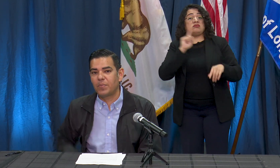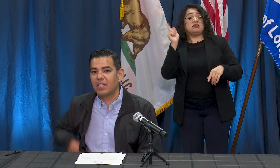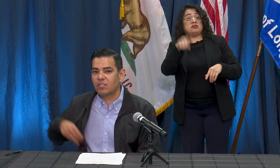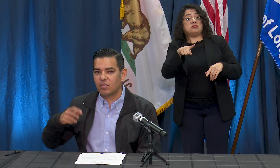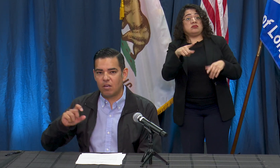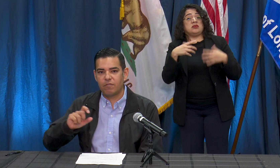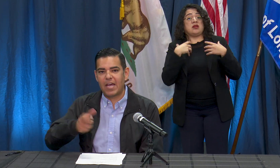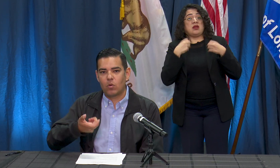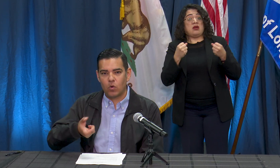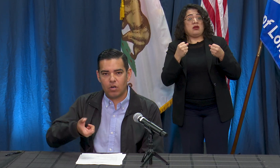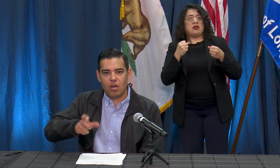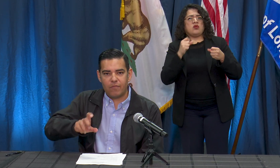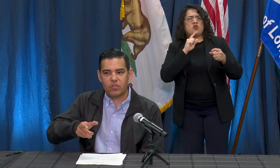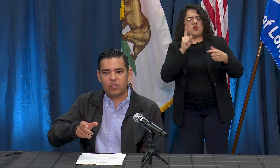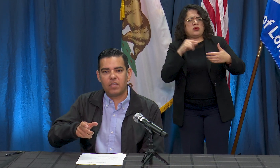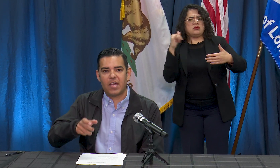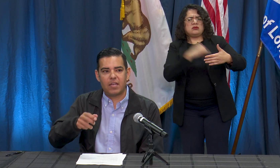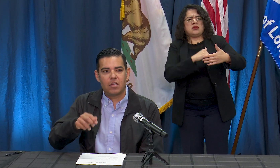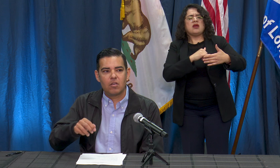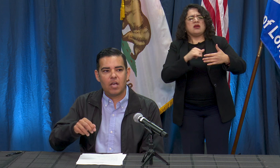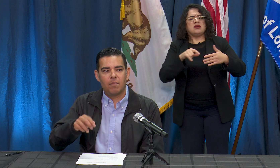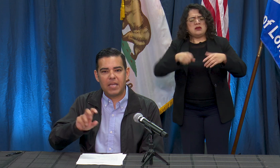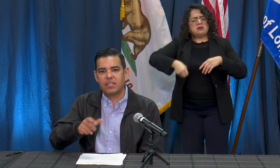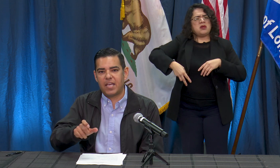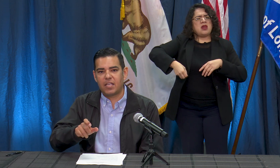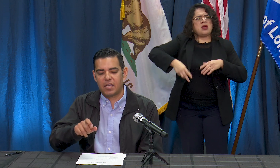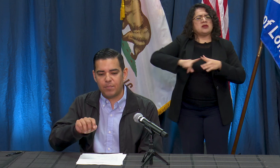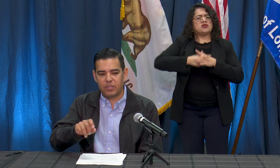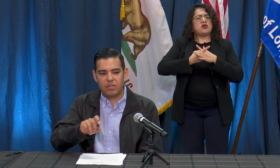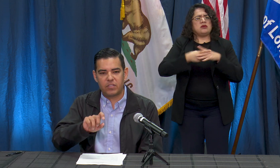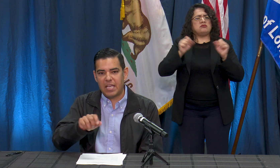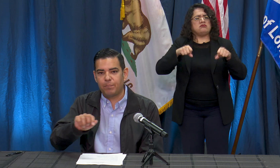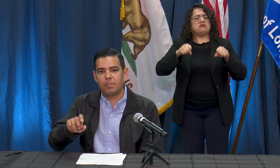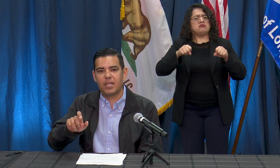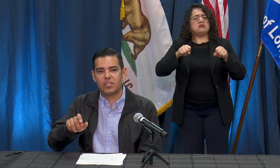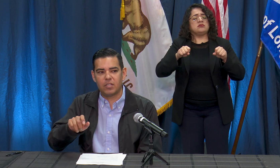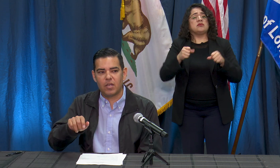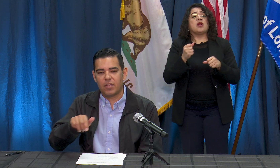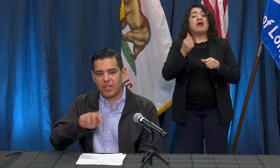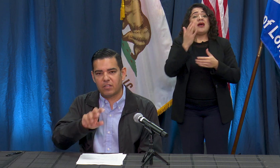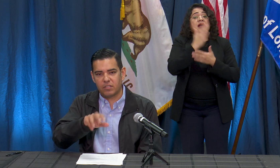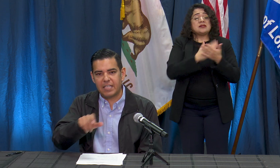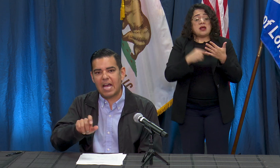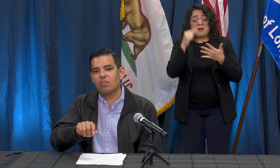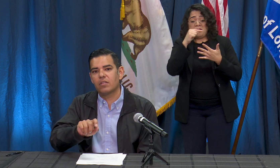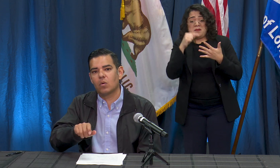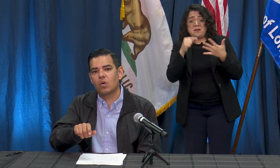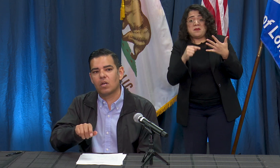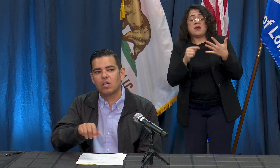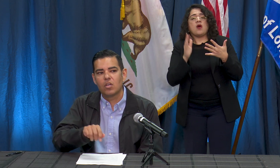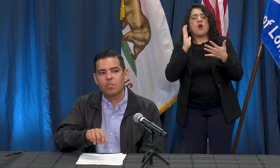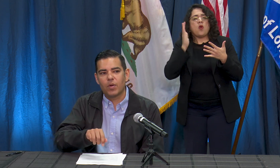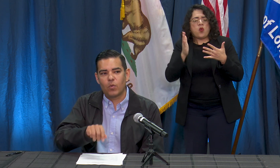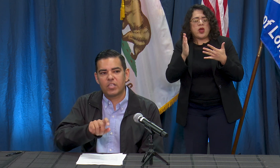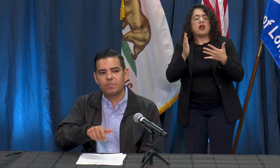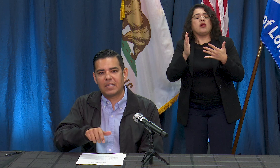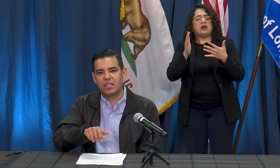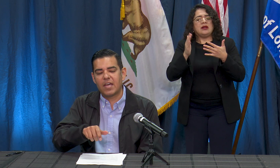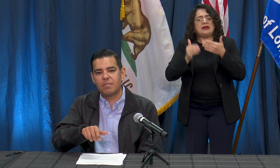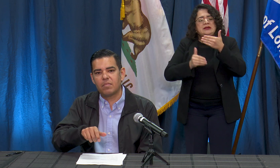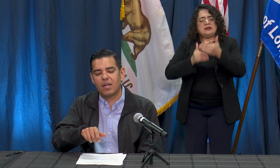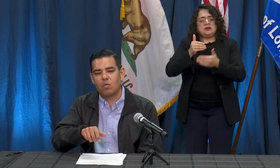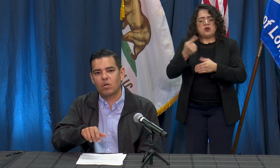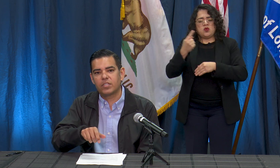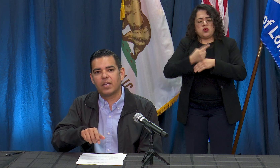Now, there are pieces of that order, obviously, that may take a couple days to implement, and I think it's laid out in the order, but we're